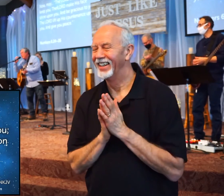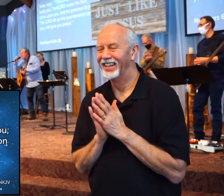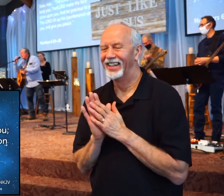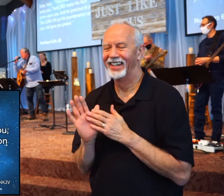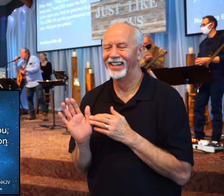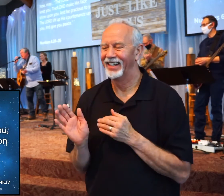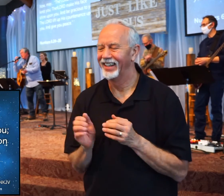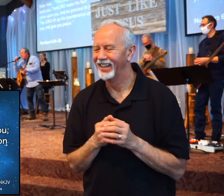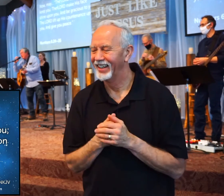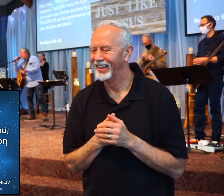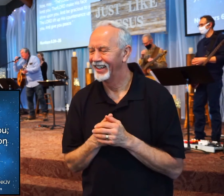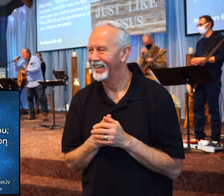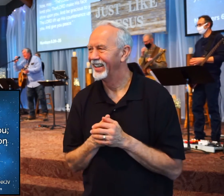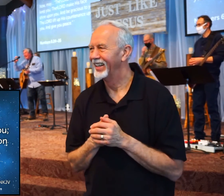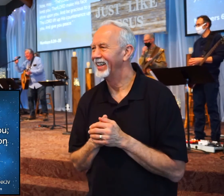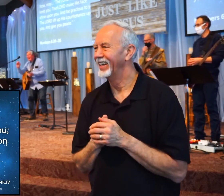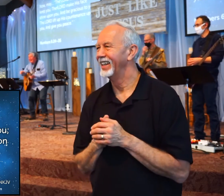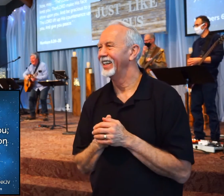Okay, Richard, it's your turn.